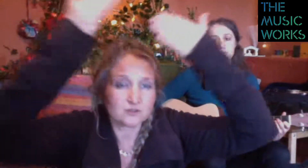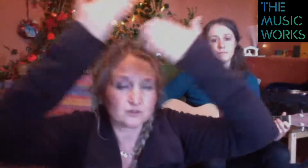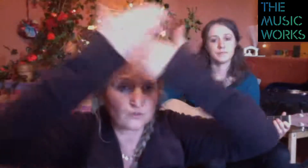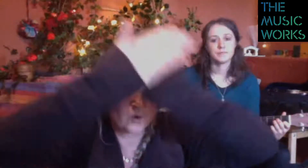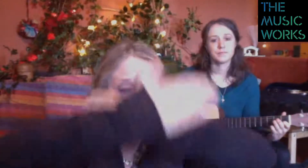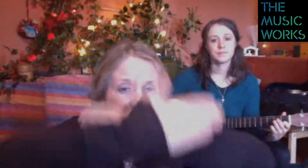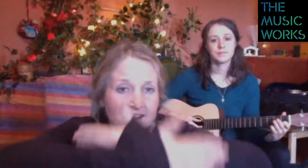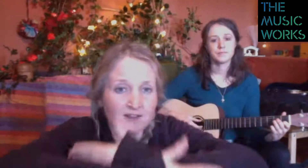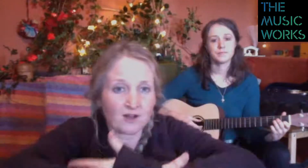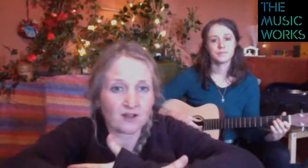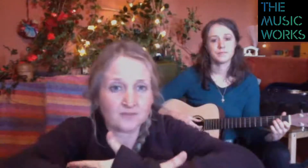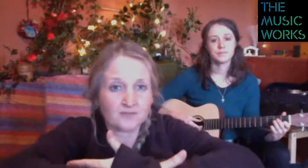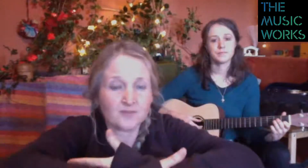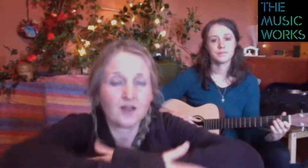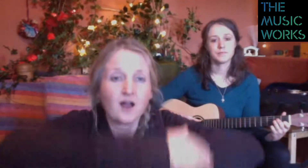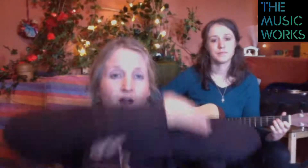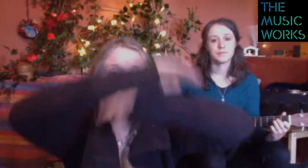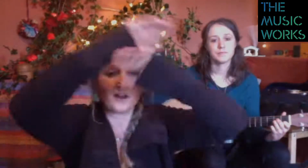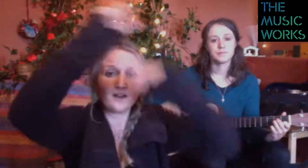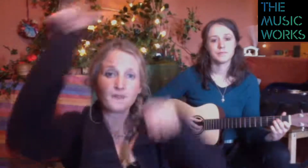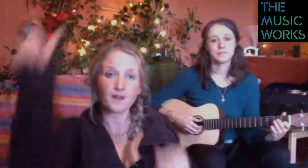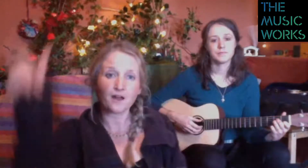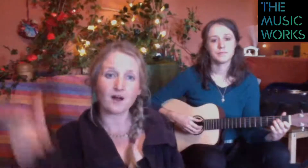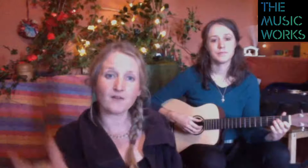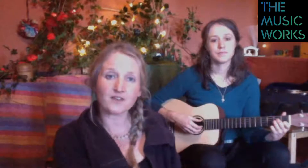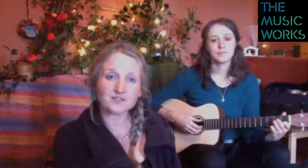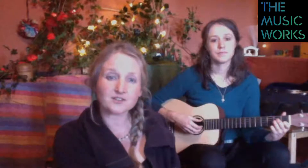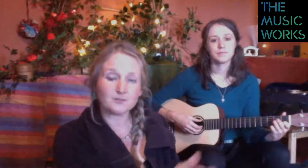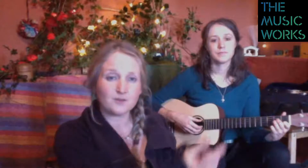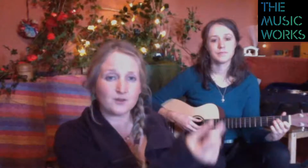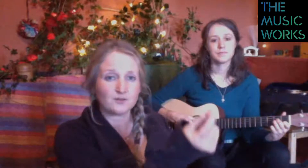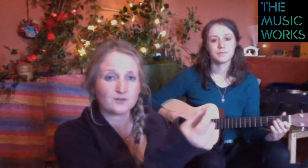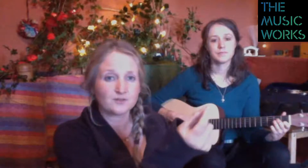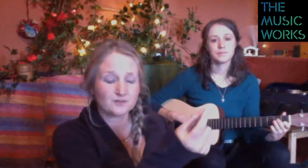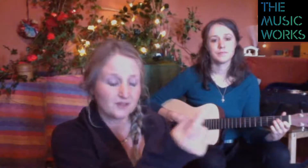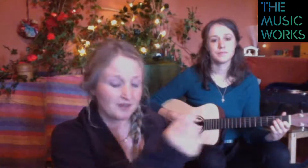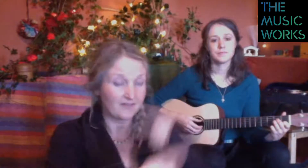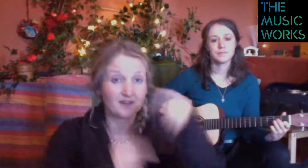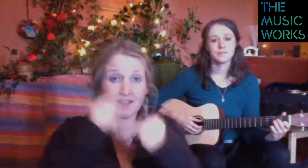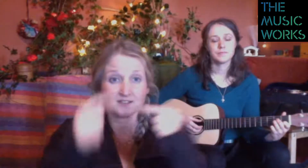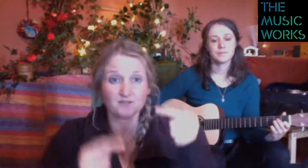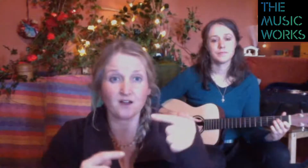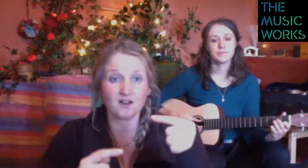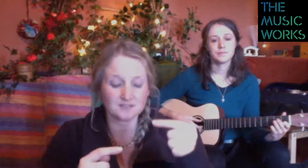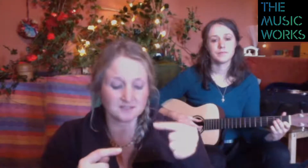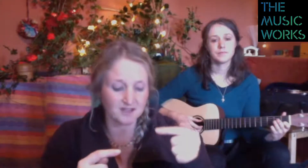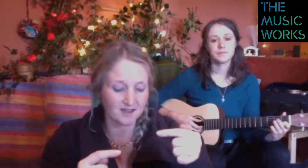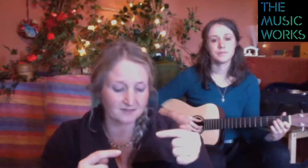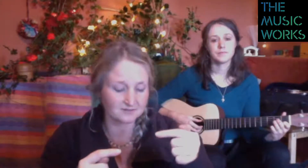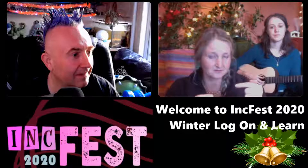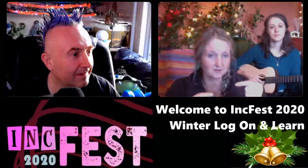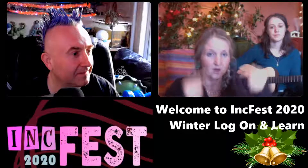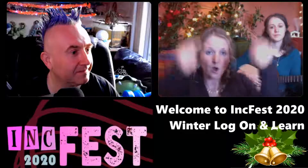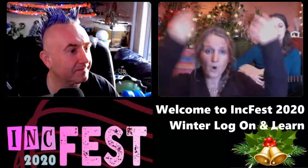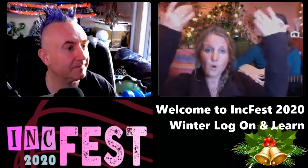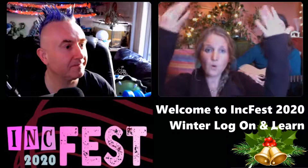draw nearer, under the harvest moon. And the next verse is saying,